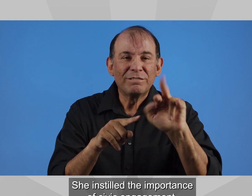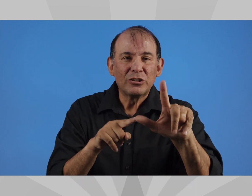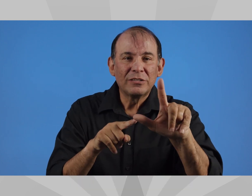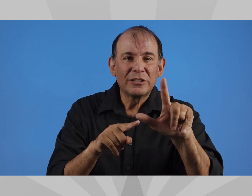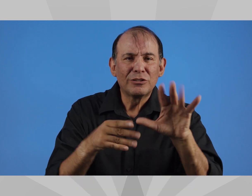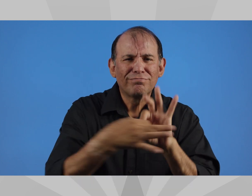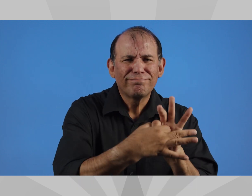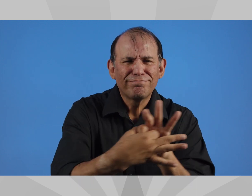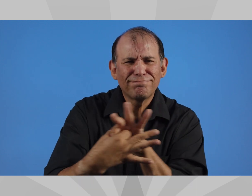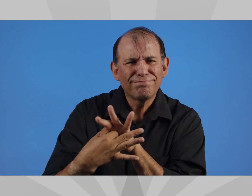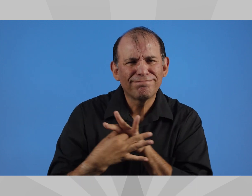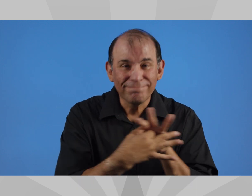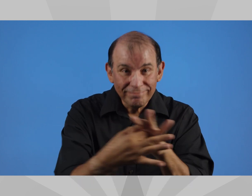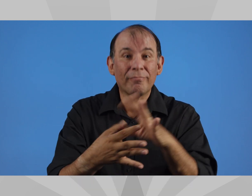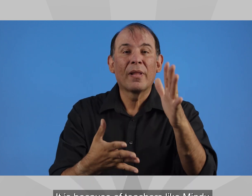engagement.